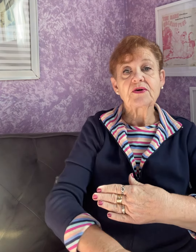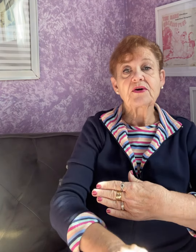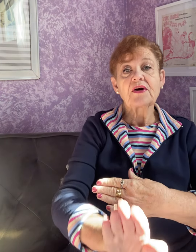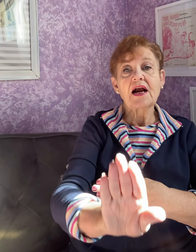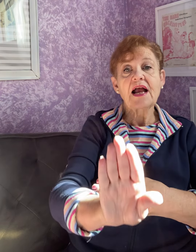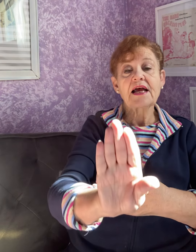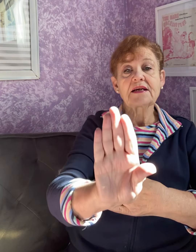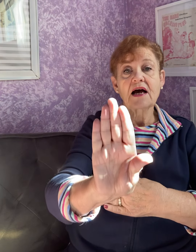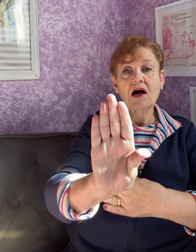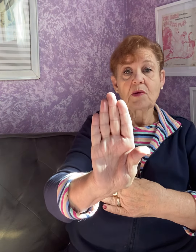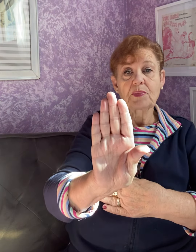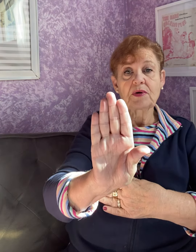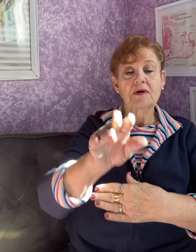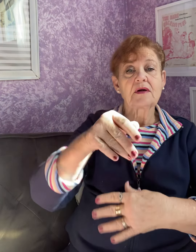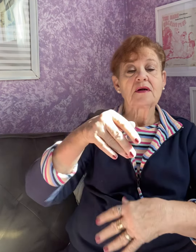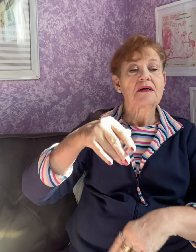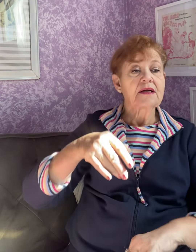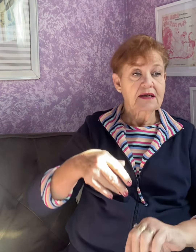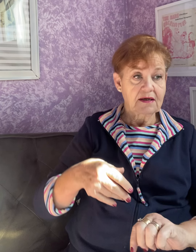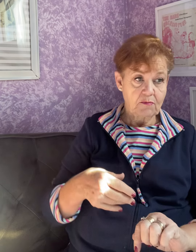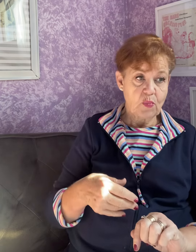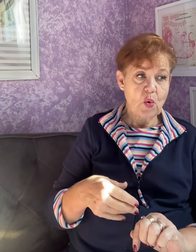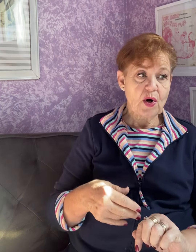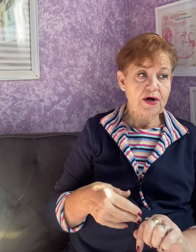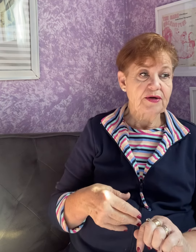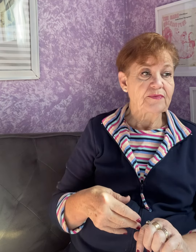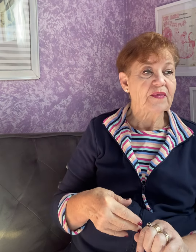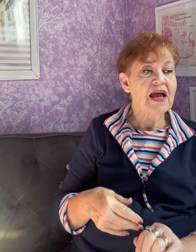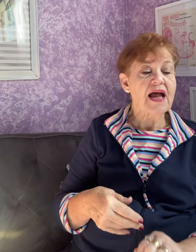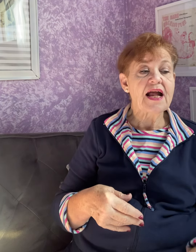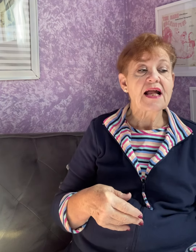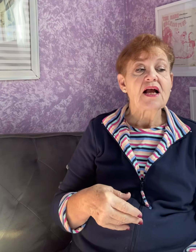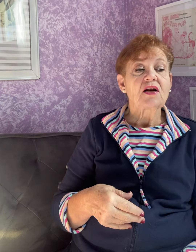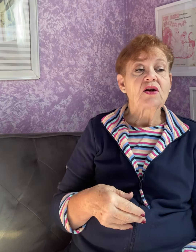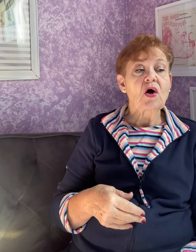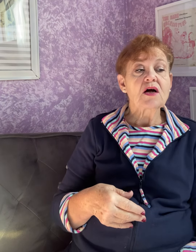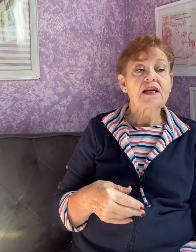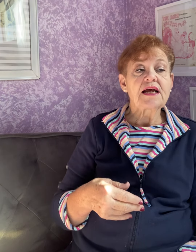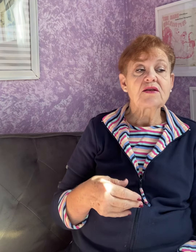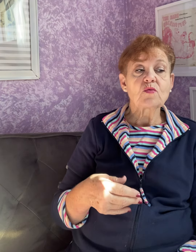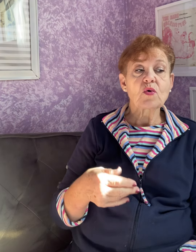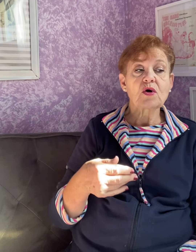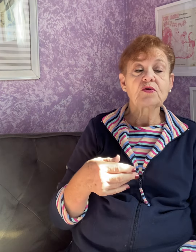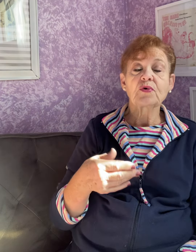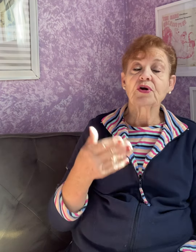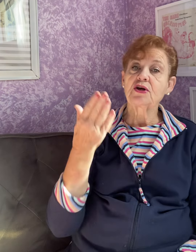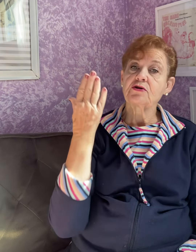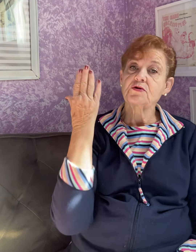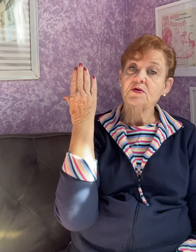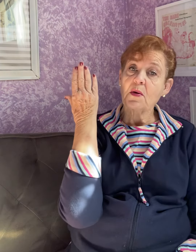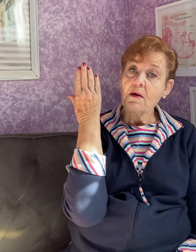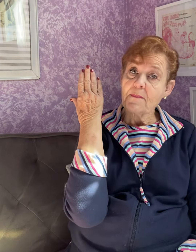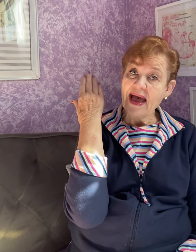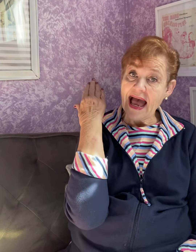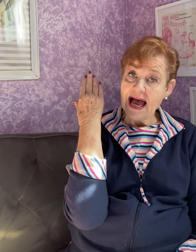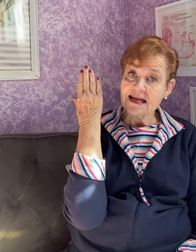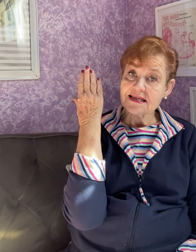under and up. Born. Okay, long lay the world, we're going to use